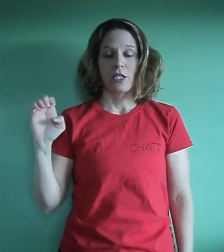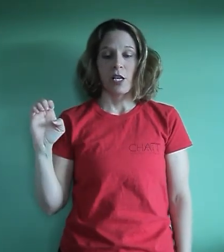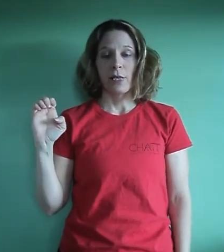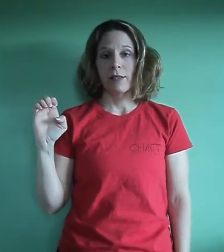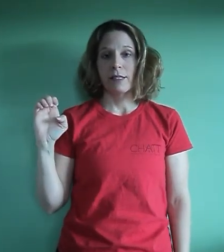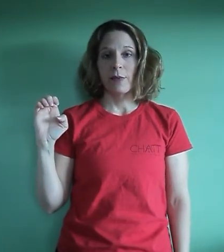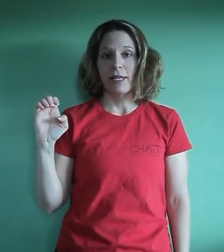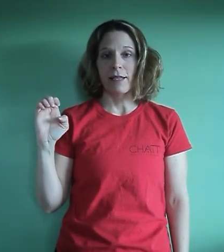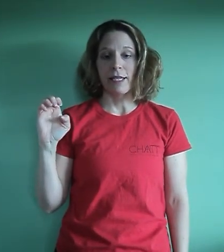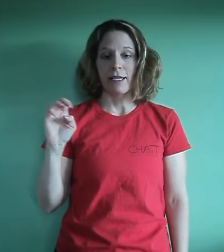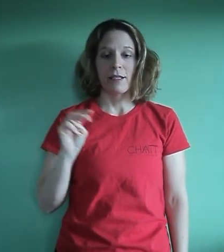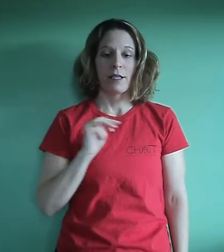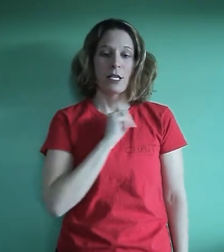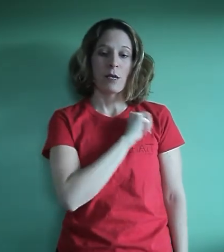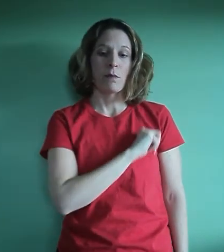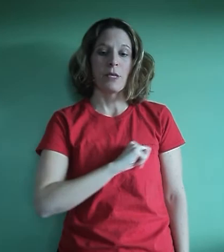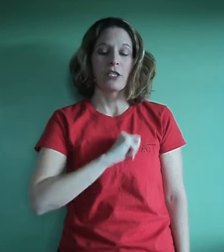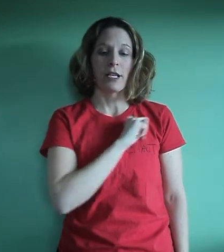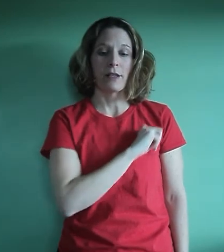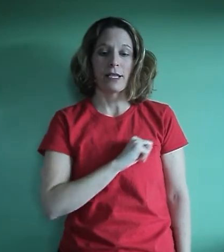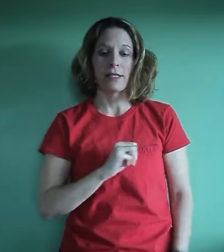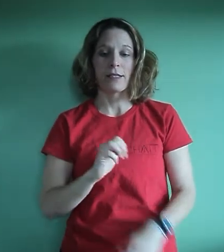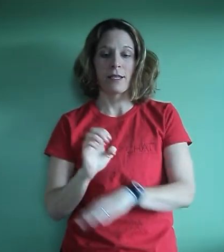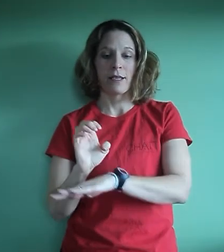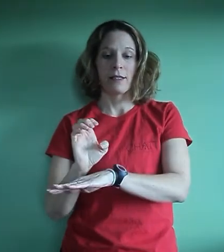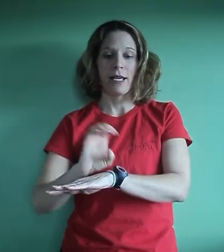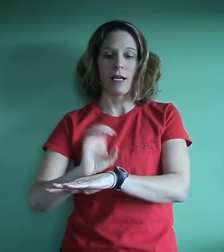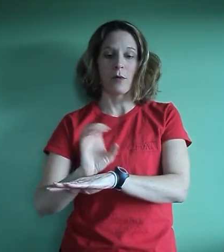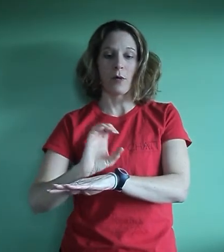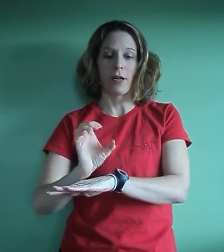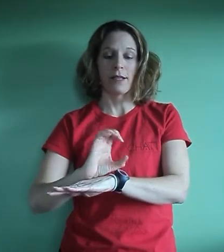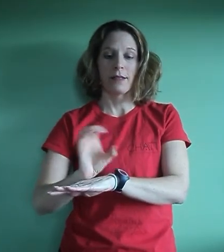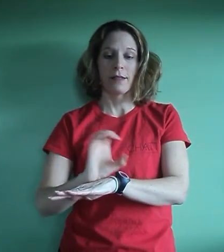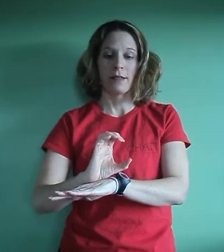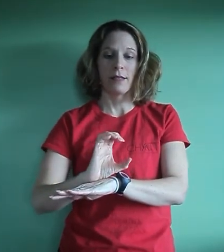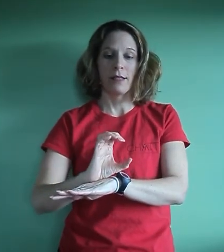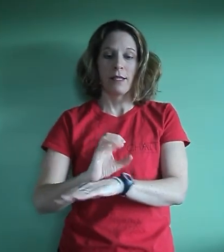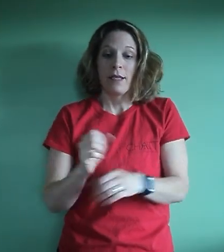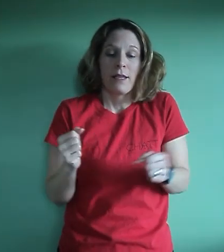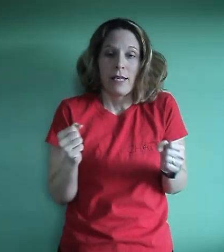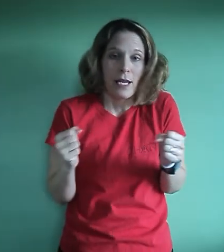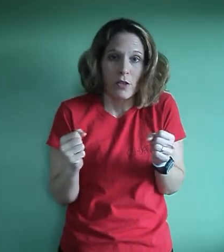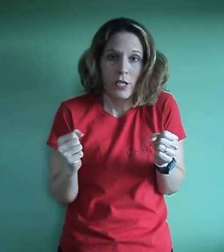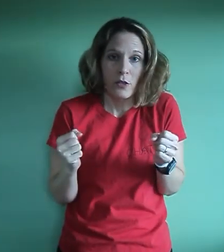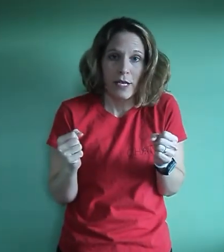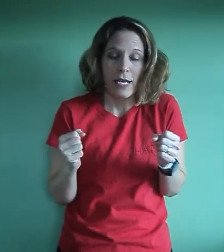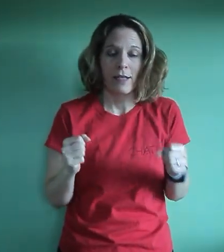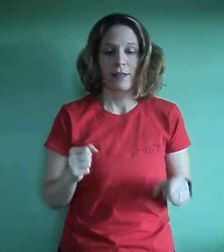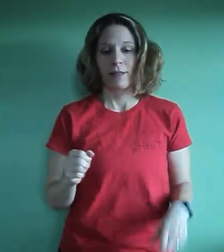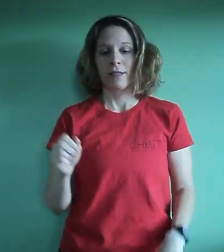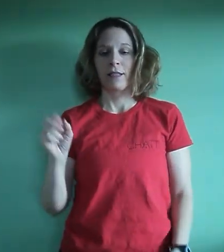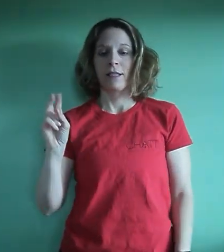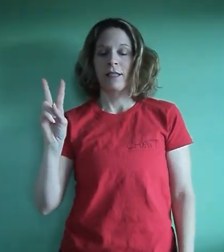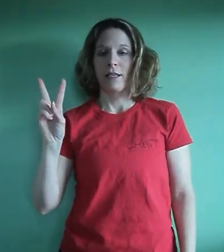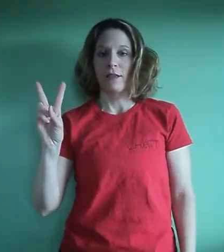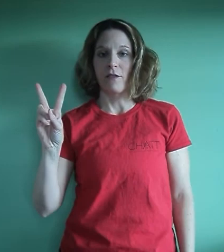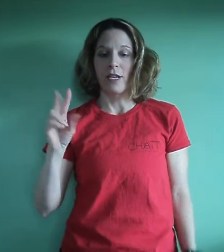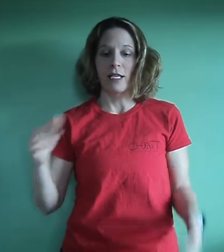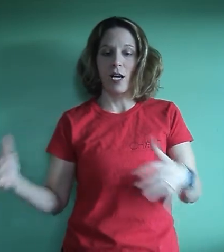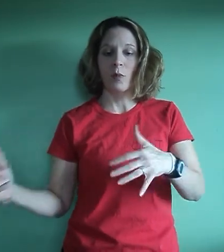Jim and Elizabeth Elliot, missionaries to Ecuador, the Antarctic Treaty, the Vietnam